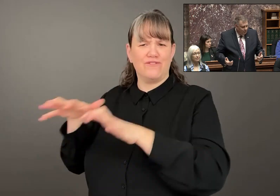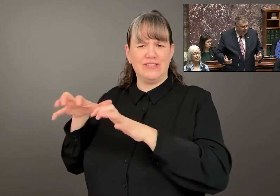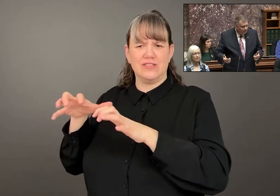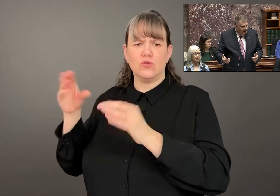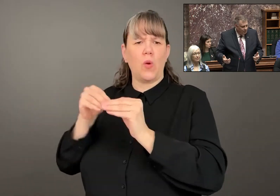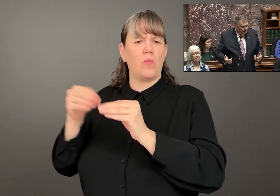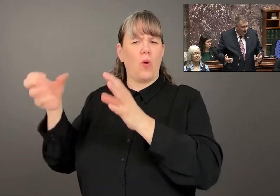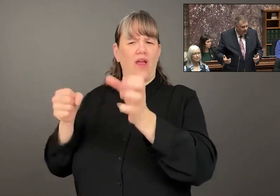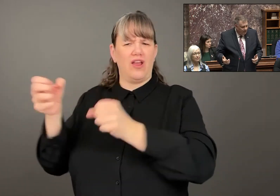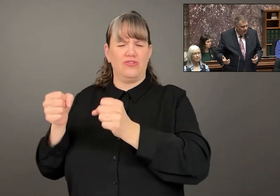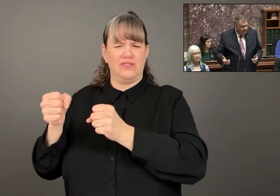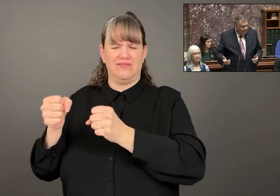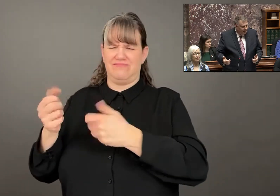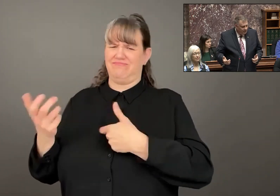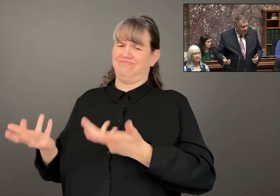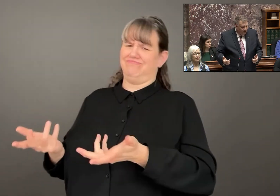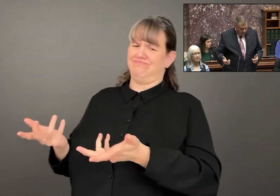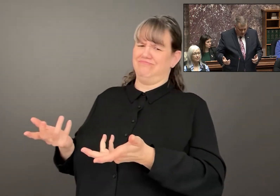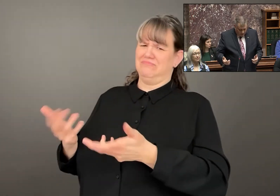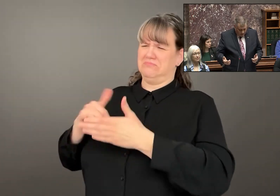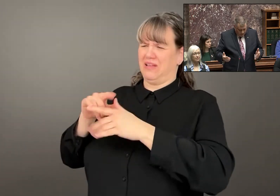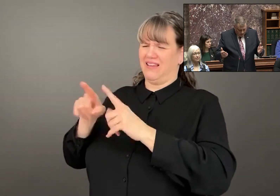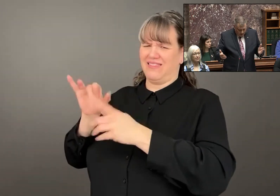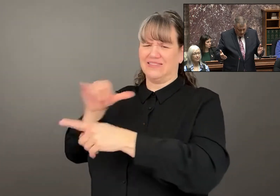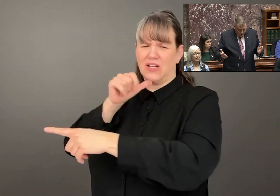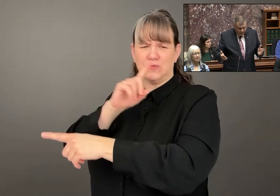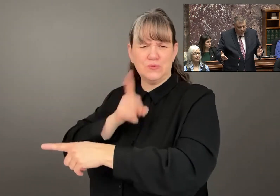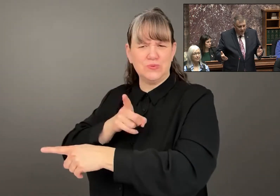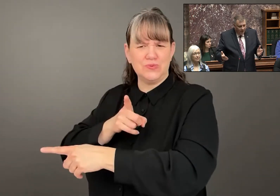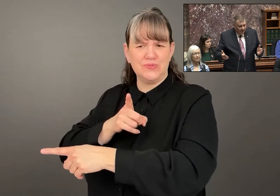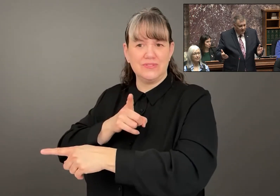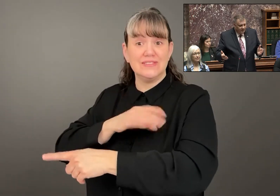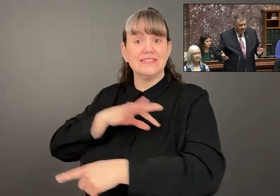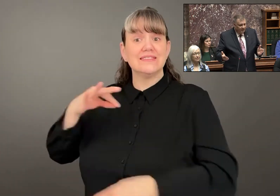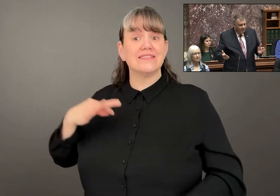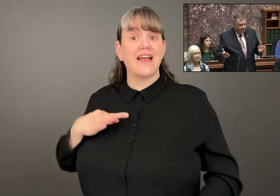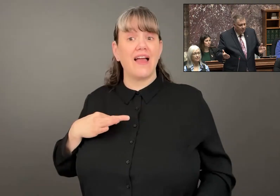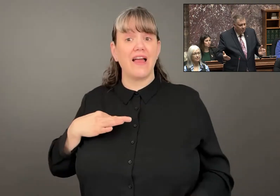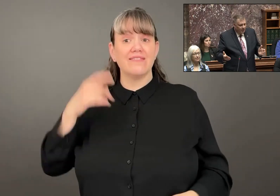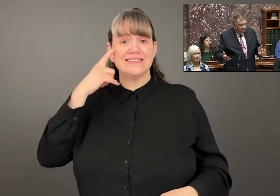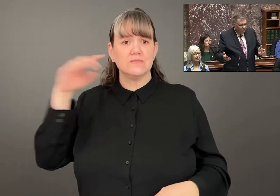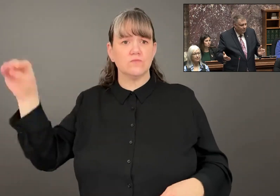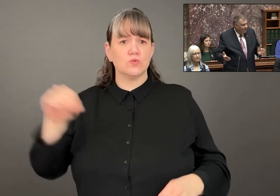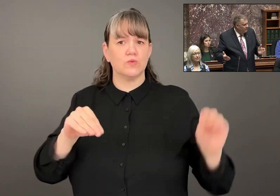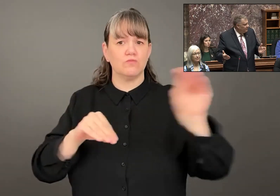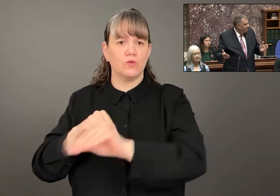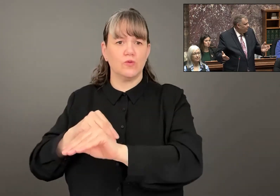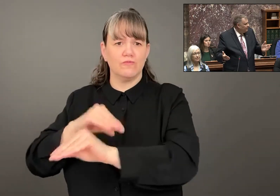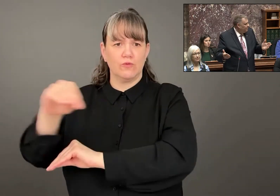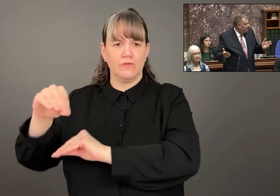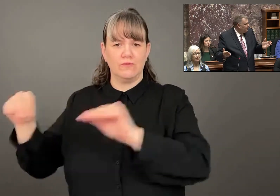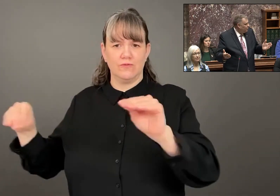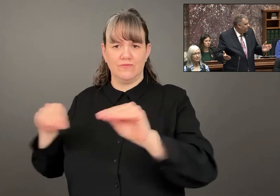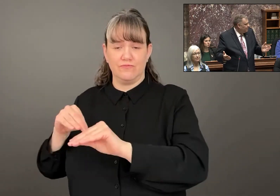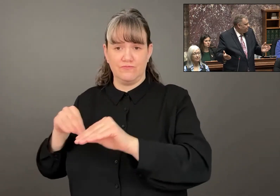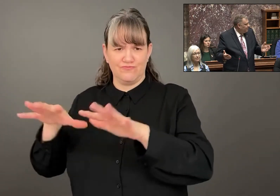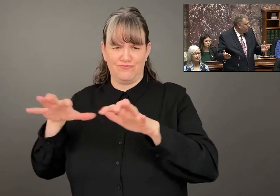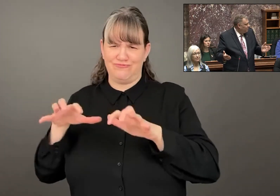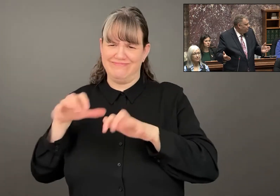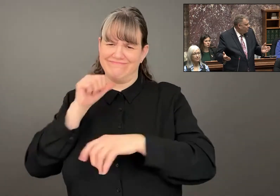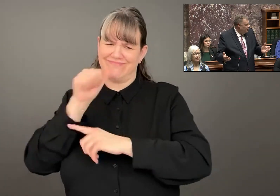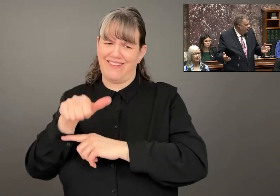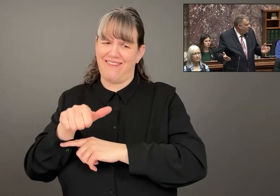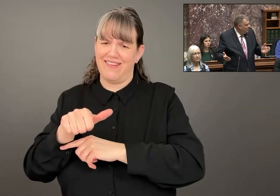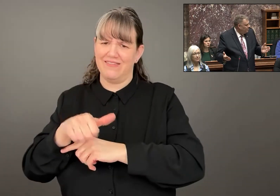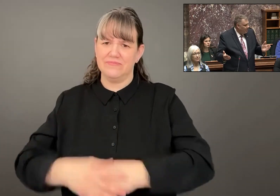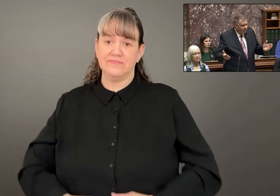of numbers of people to flatline as the minister is talking about, I'll remind the government, this is a government hanging on by a thread because they're supposed to be getting propped up by the